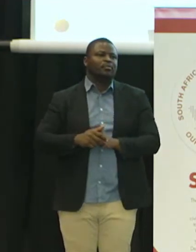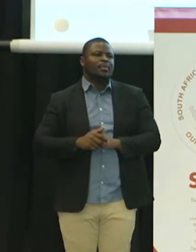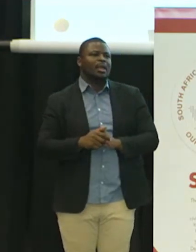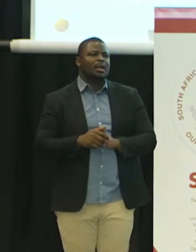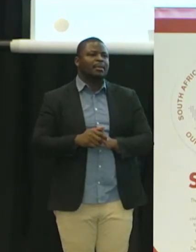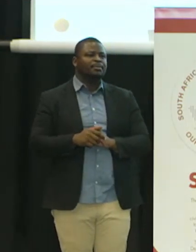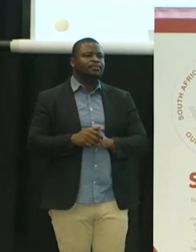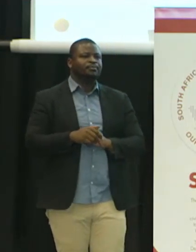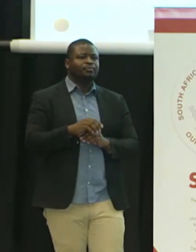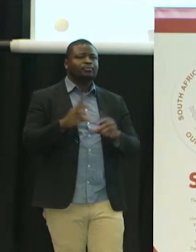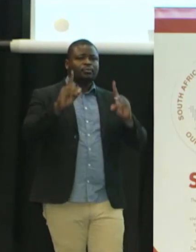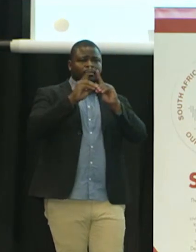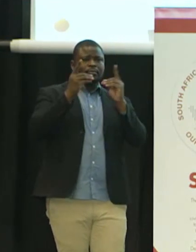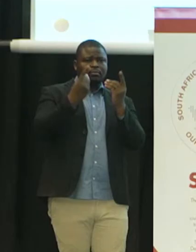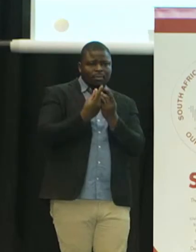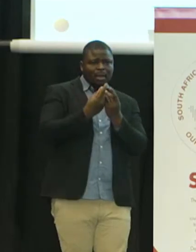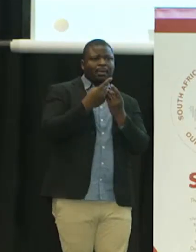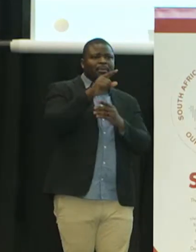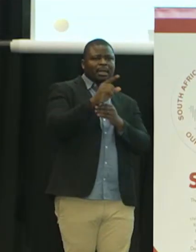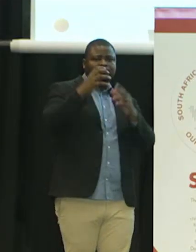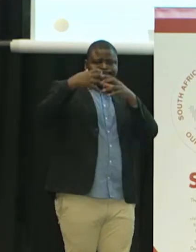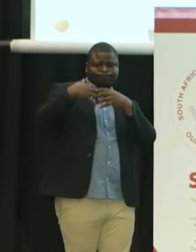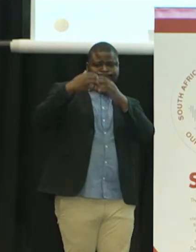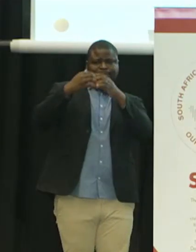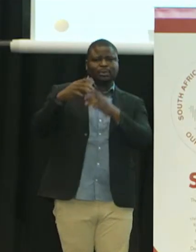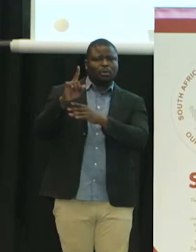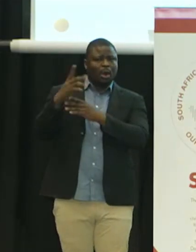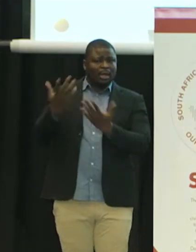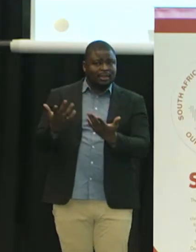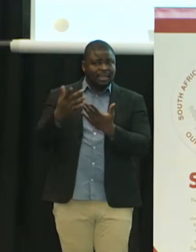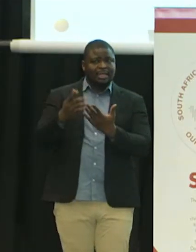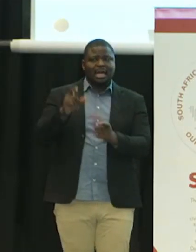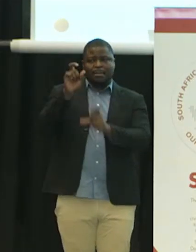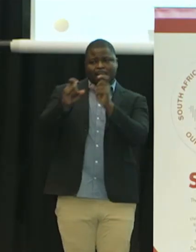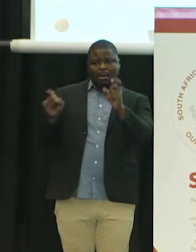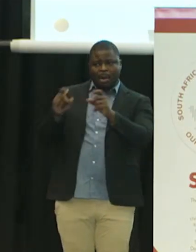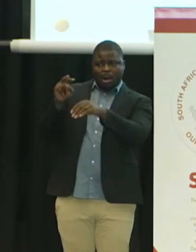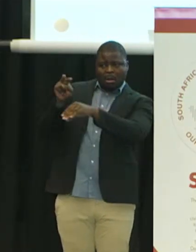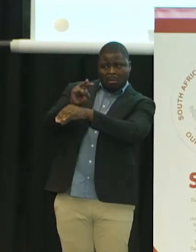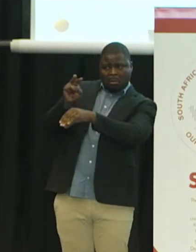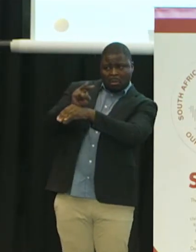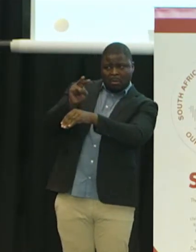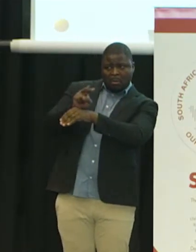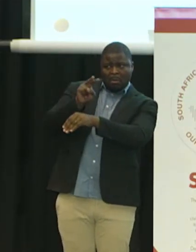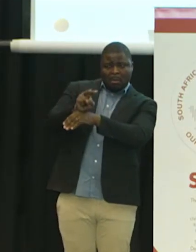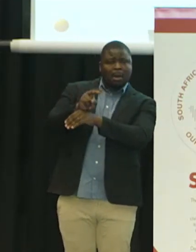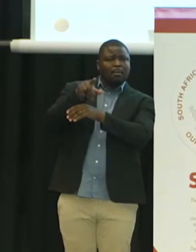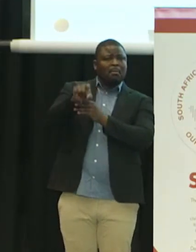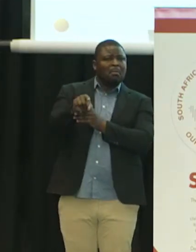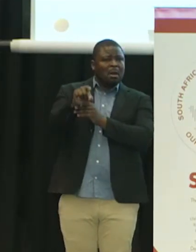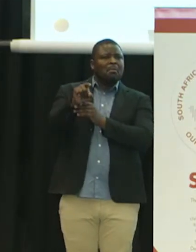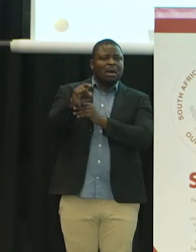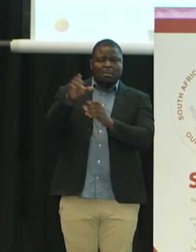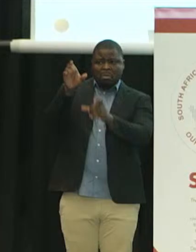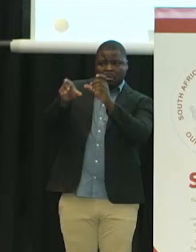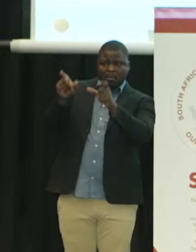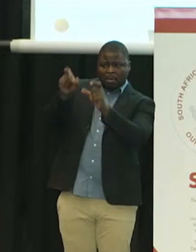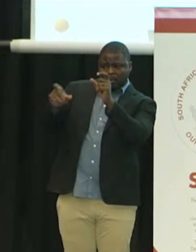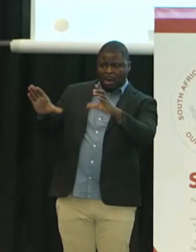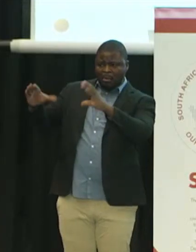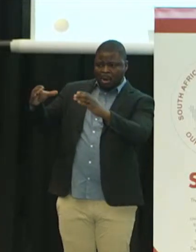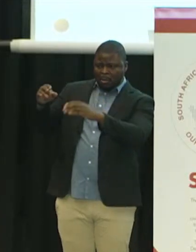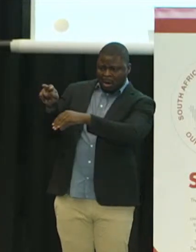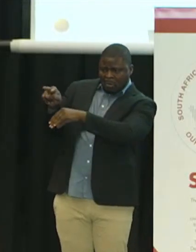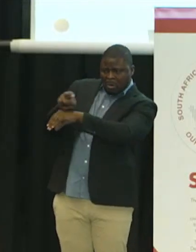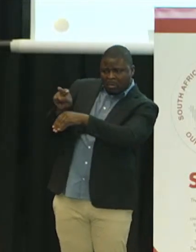a key population monitoring and evaluation toolkit. So we do have